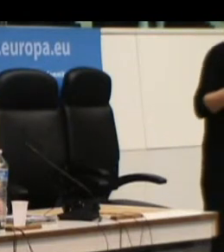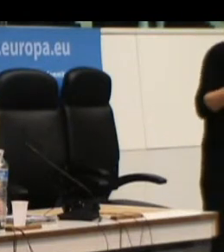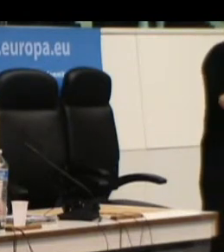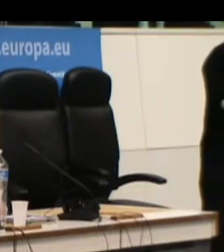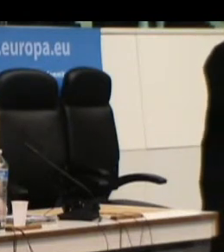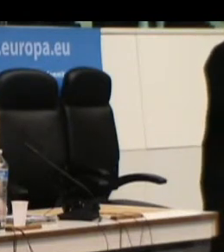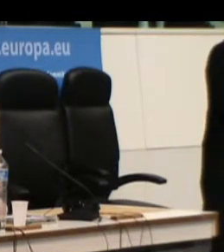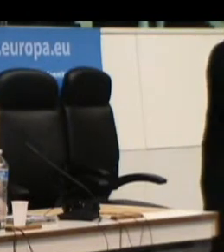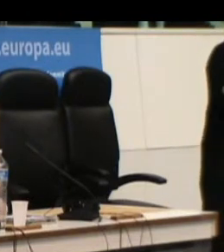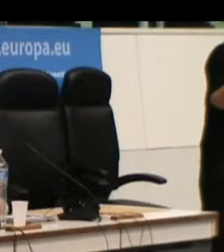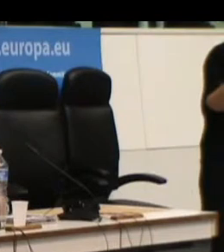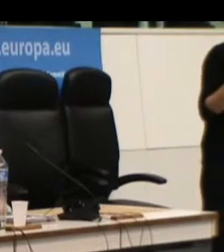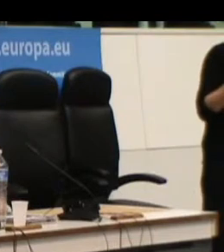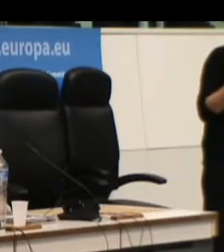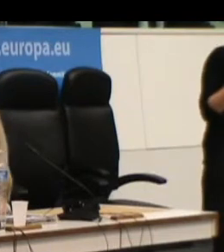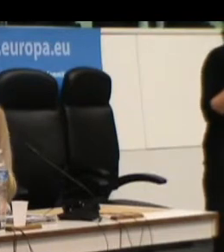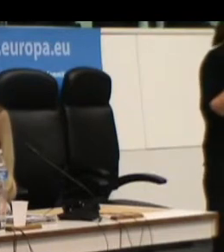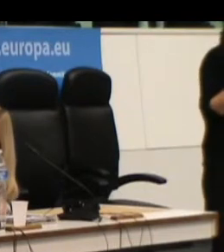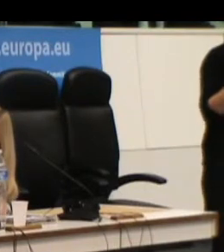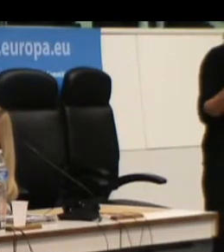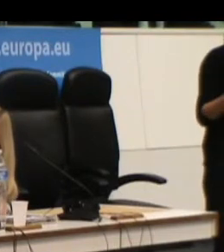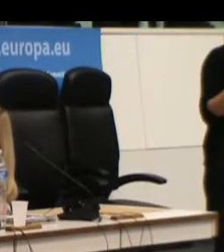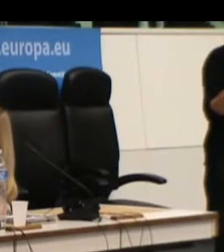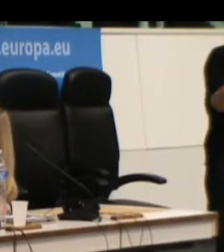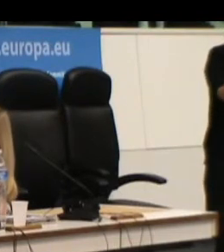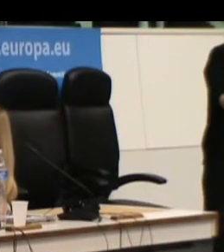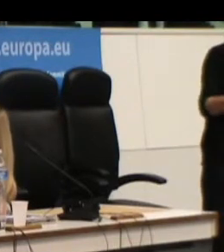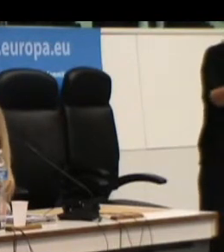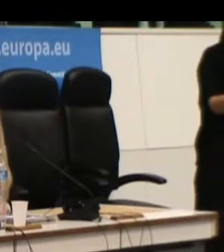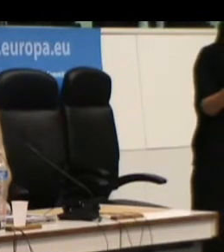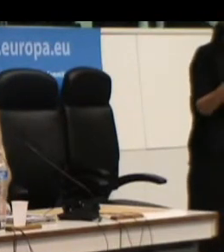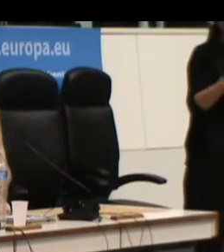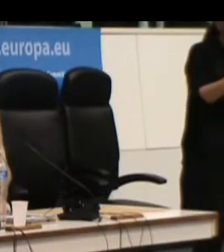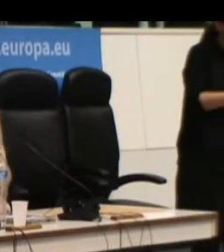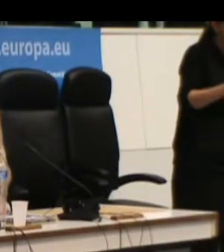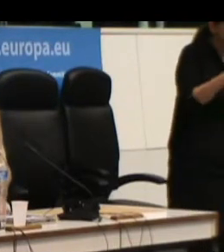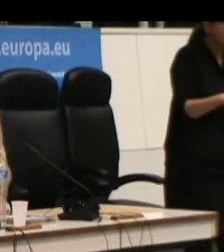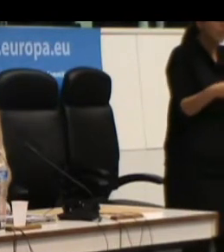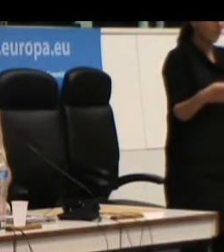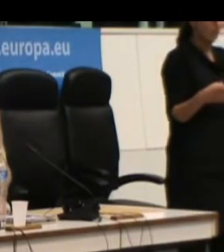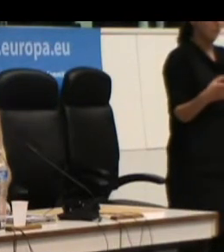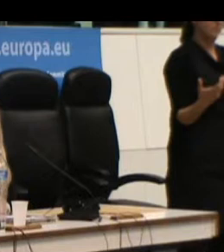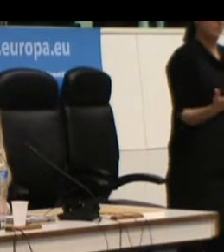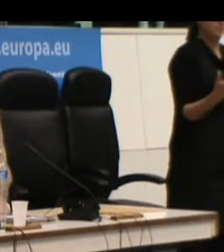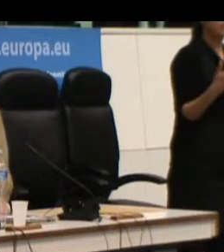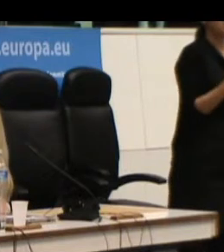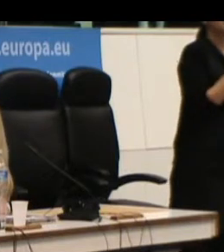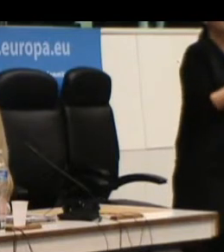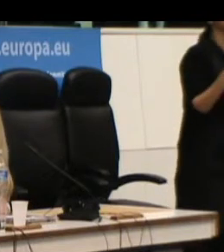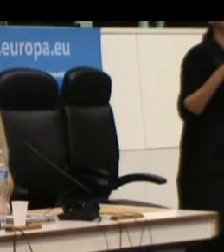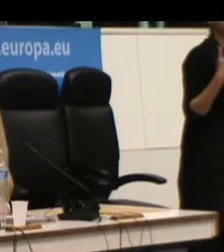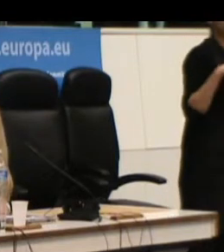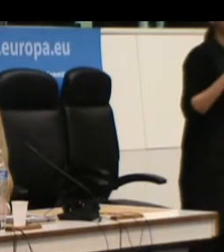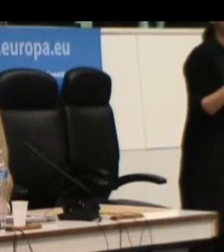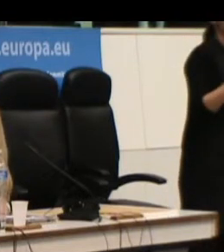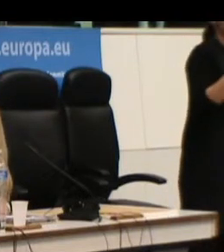they kind of wonder what extra facilities librarians might need to be provided with. So it's quite entertaining